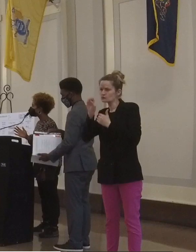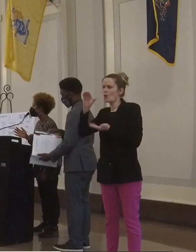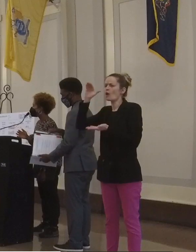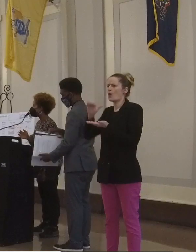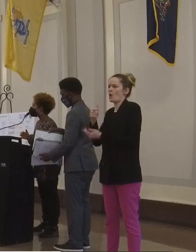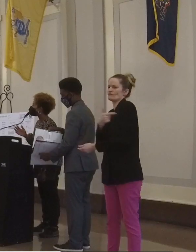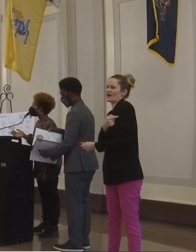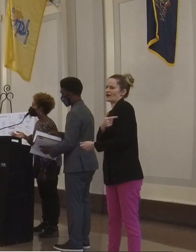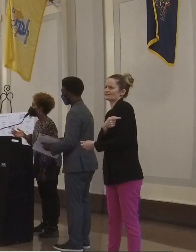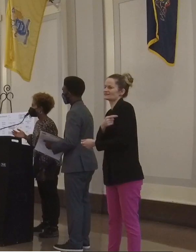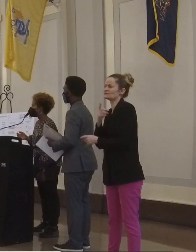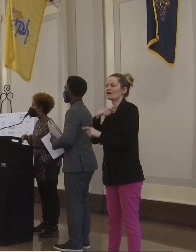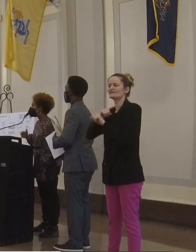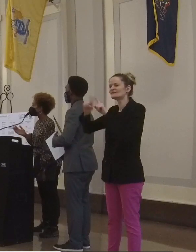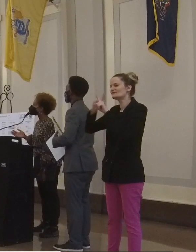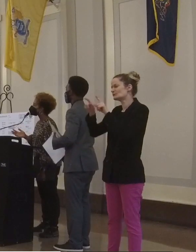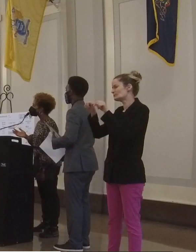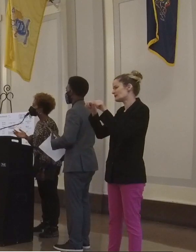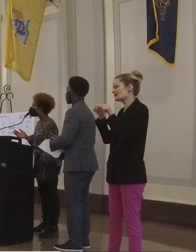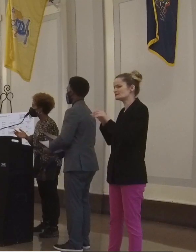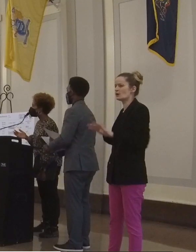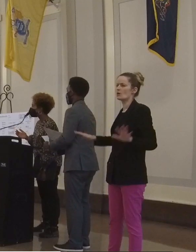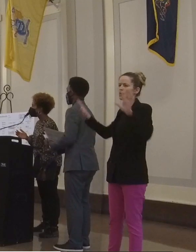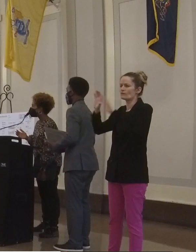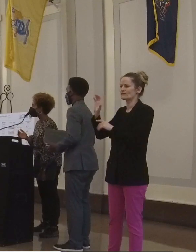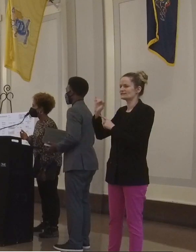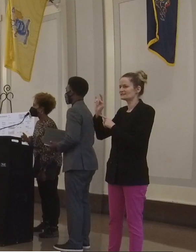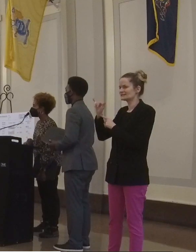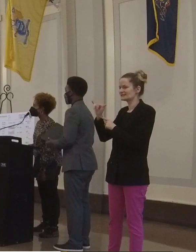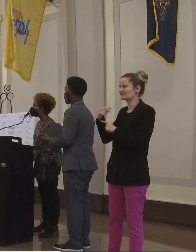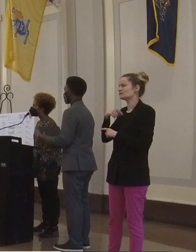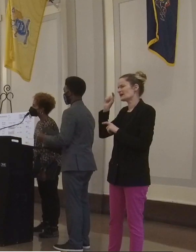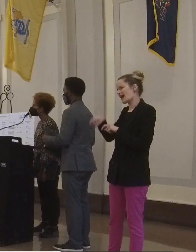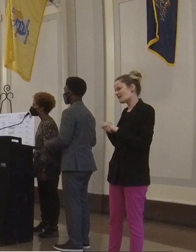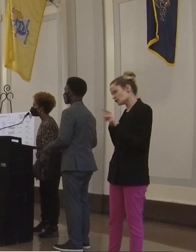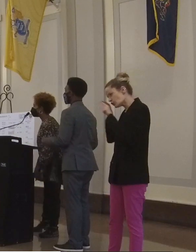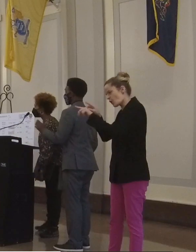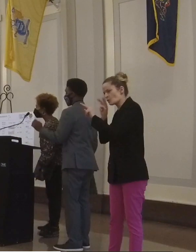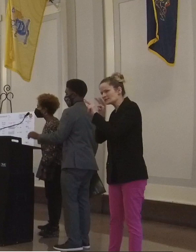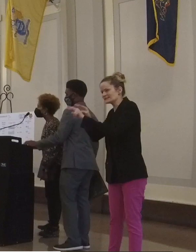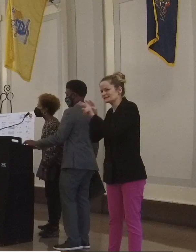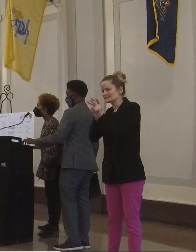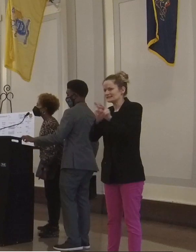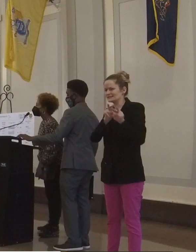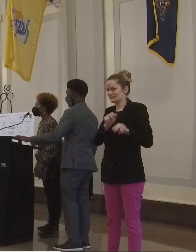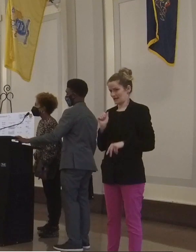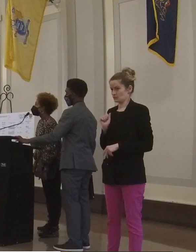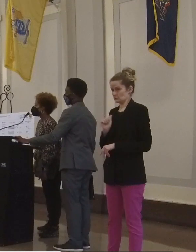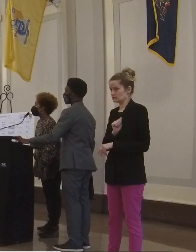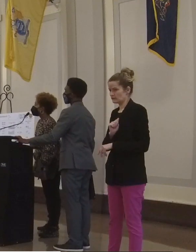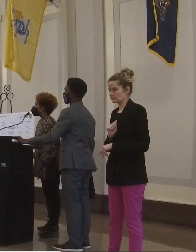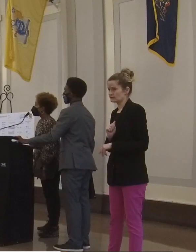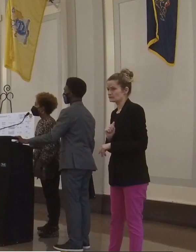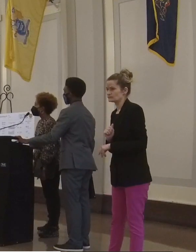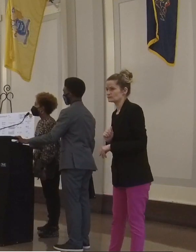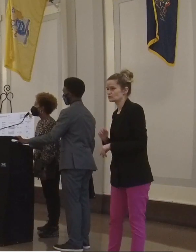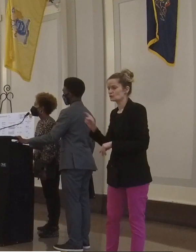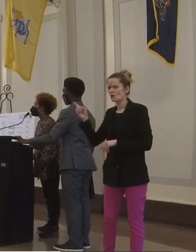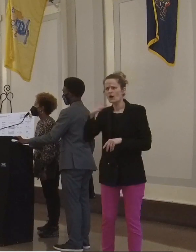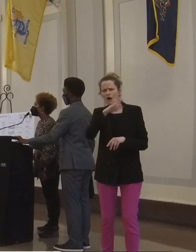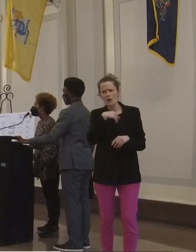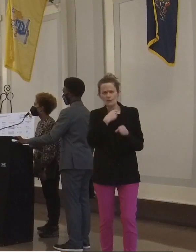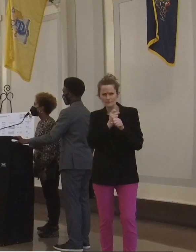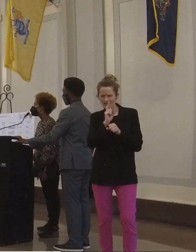of many partners who are testing, and we've absolutely seen the demand increase. But no, just to make sure residents aren't worried